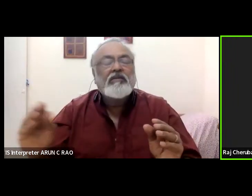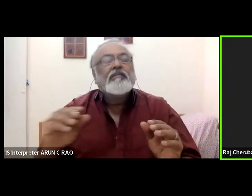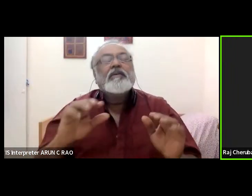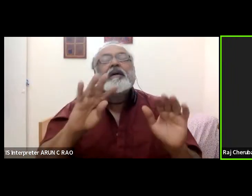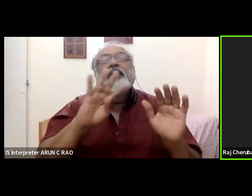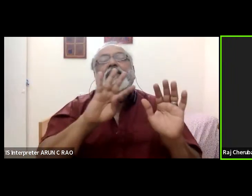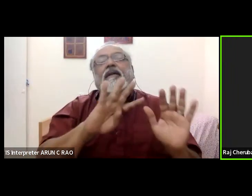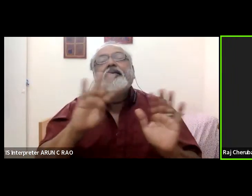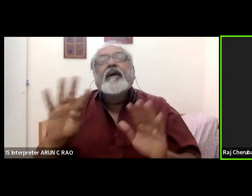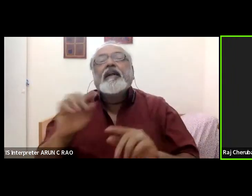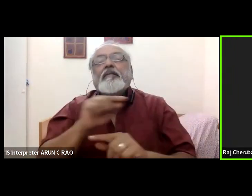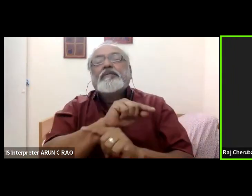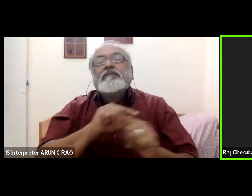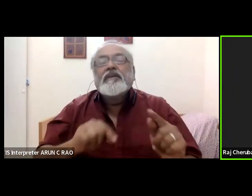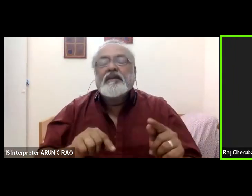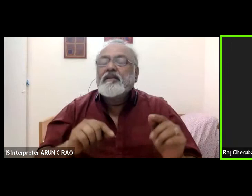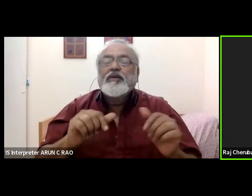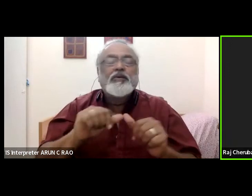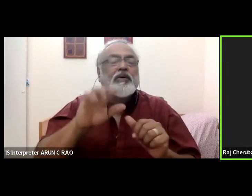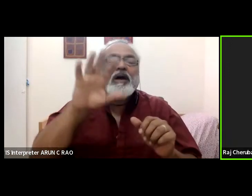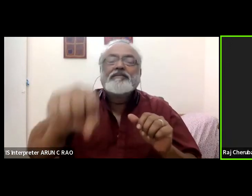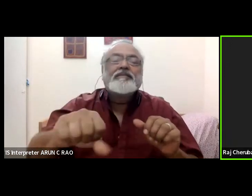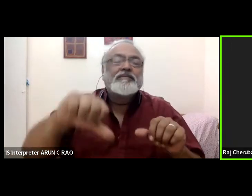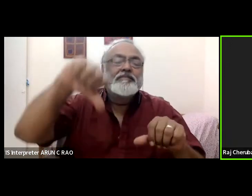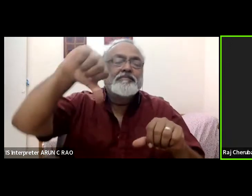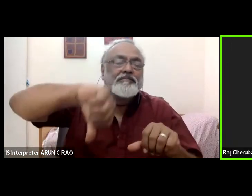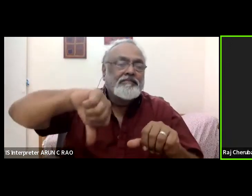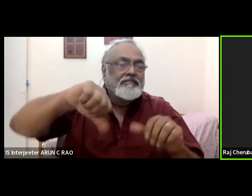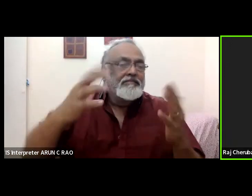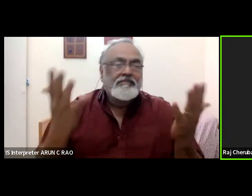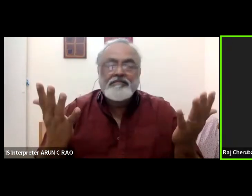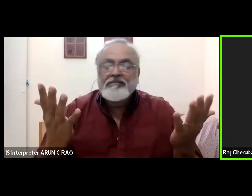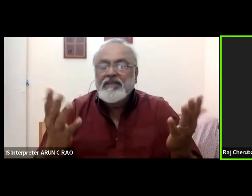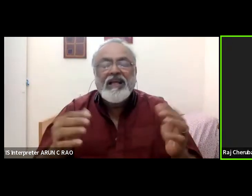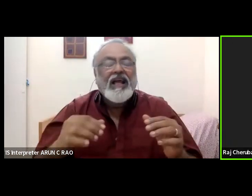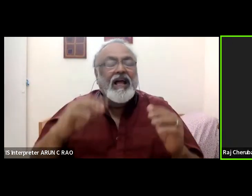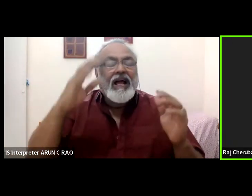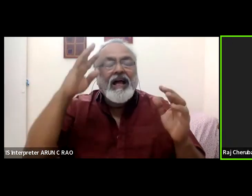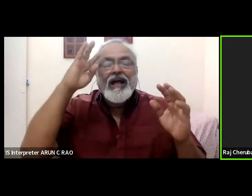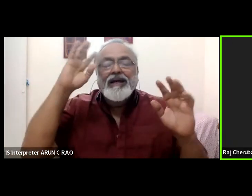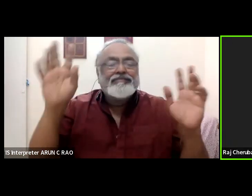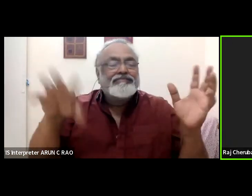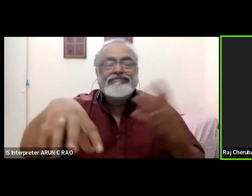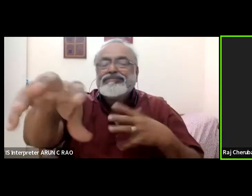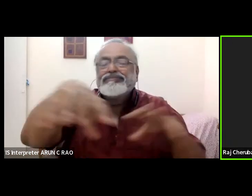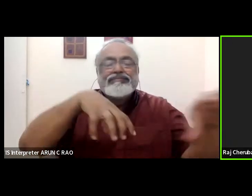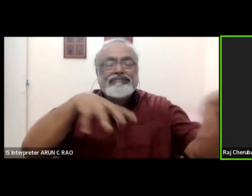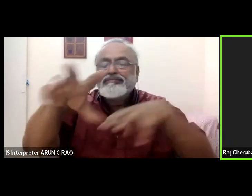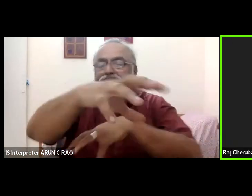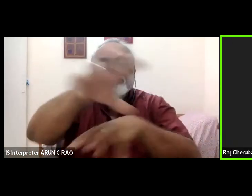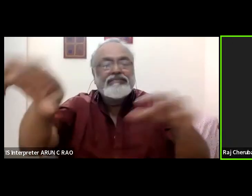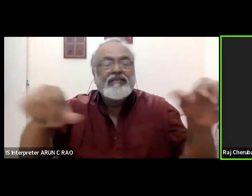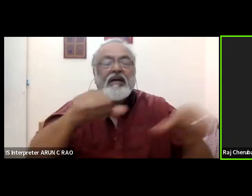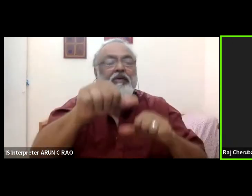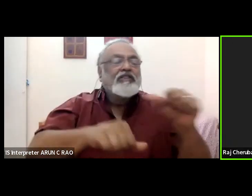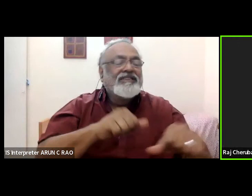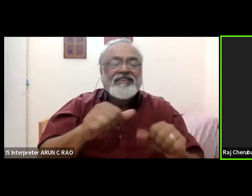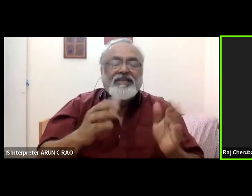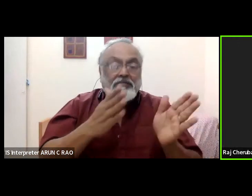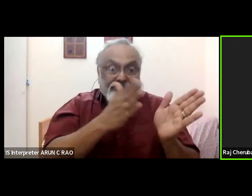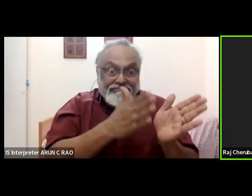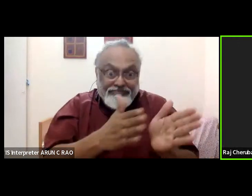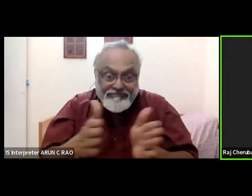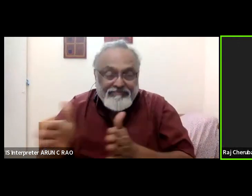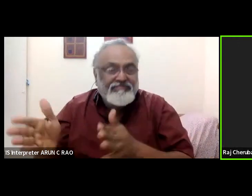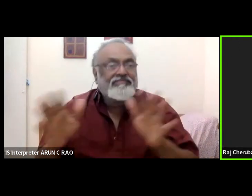be inaccessible, like randomly done bits and pieces of projects. So at least there is a start to